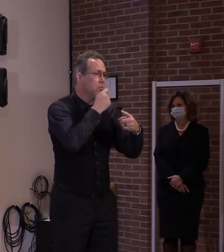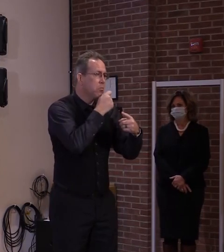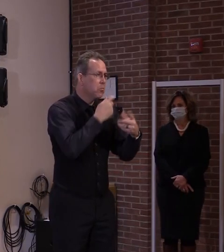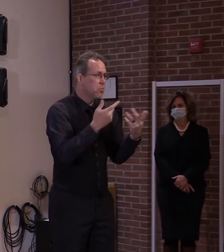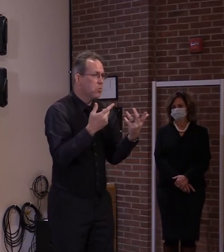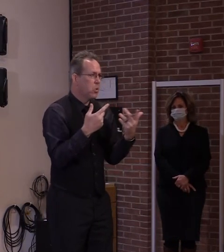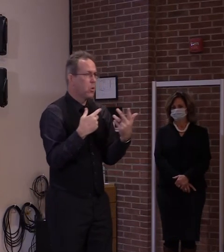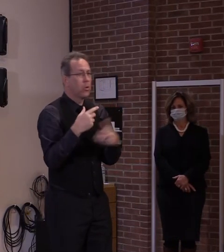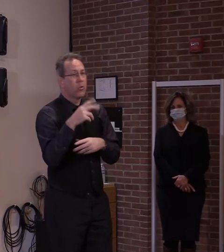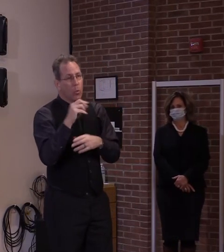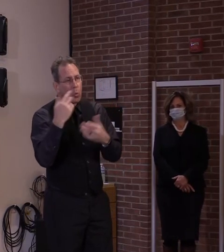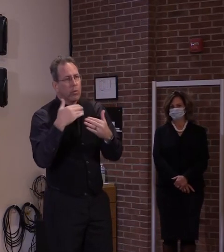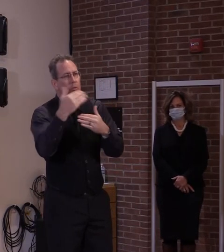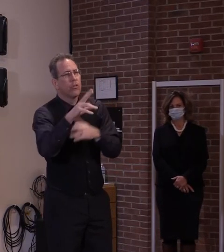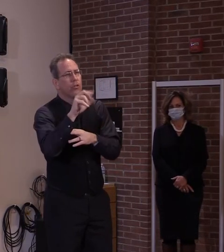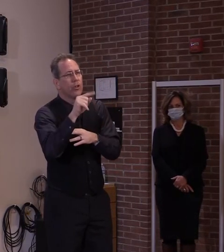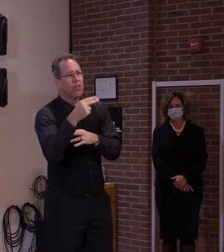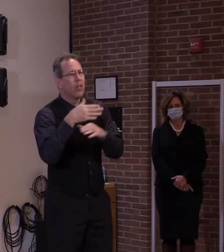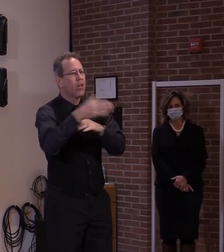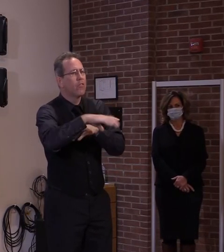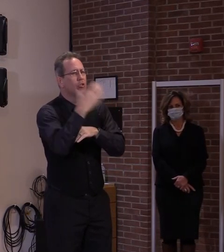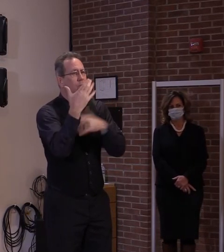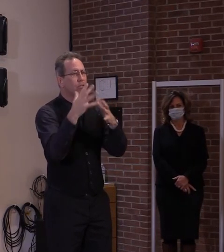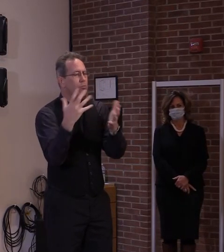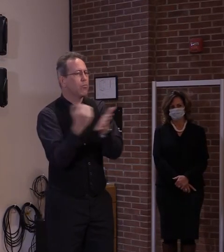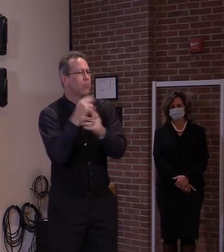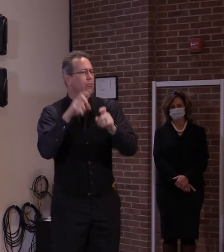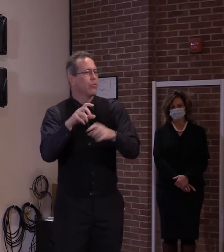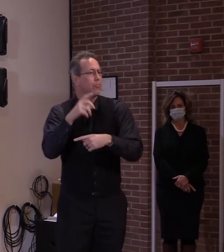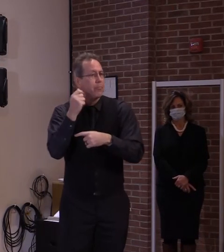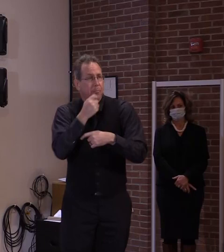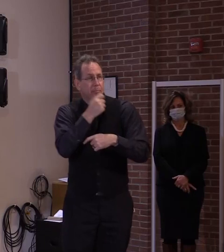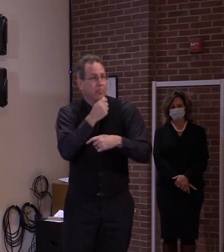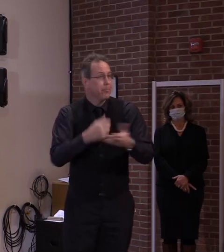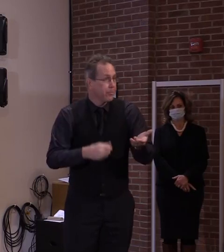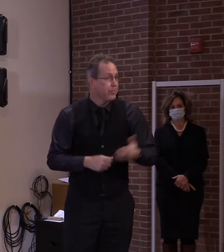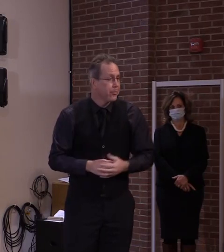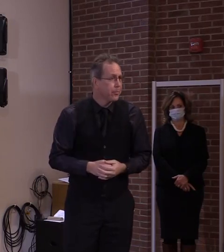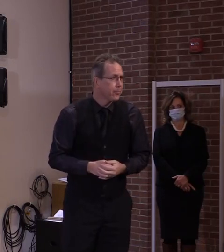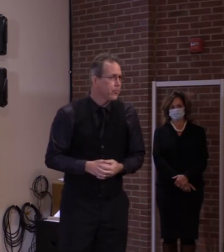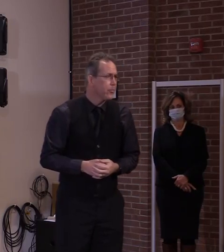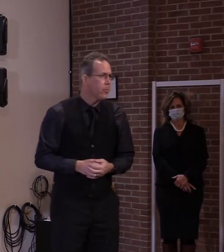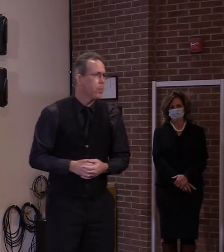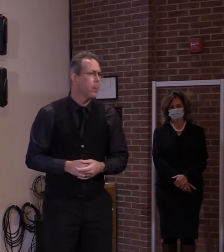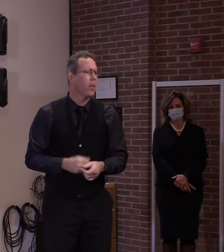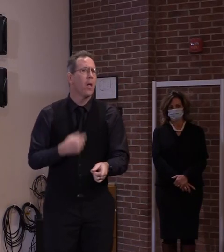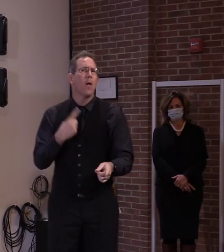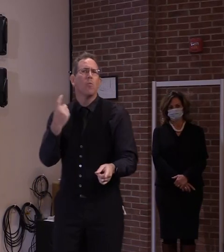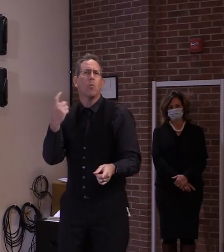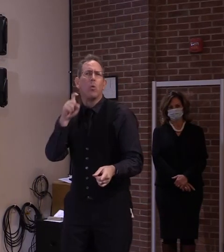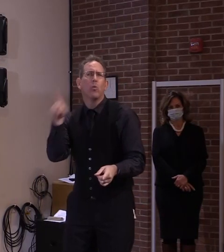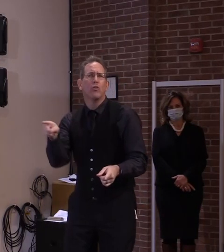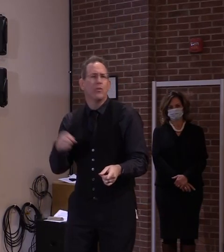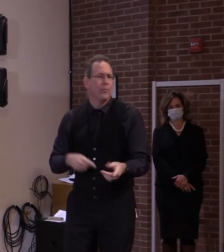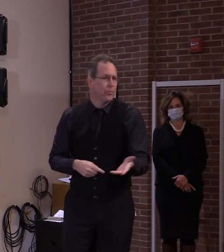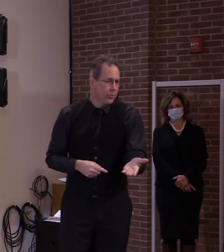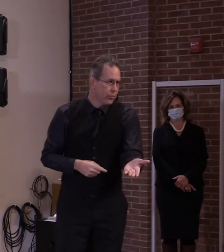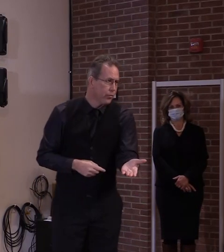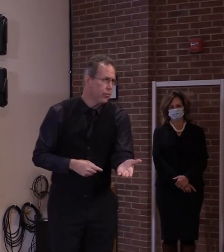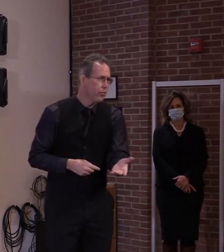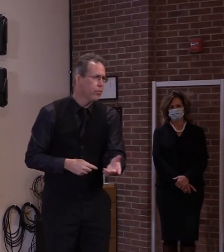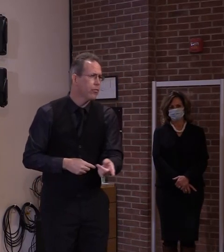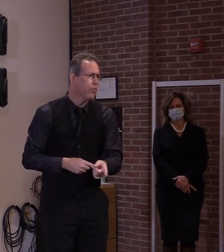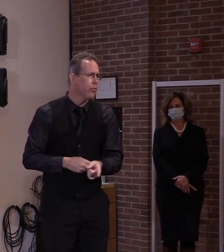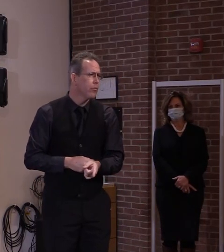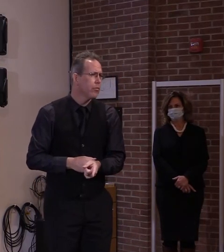Gotcha. Okay, just one other thing. I mean, I'm looking at the state website right now for Chittenden County, and the earliest available appointment is